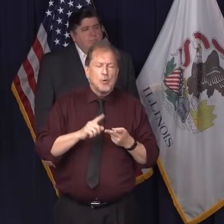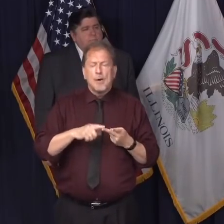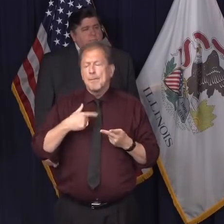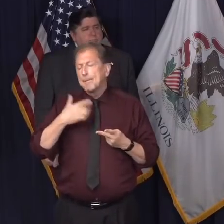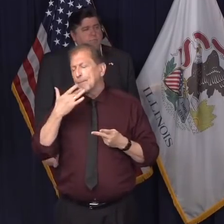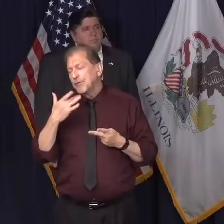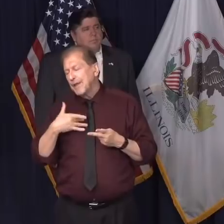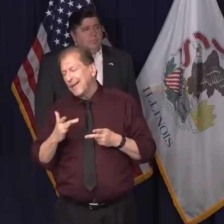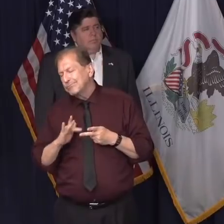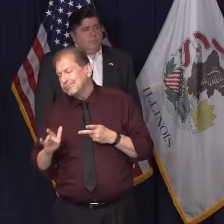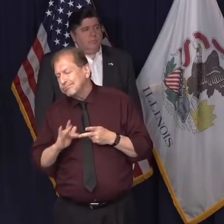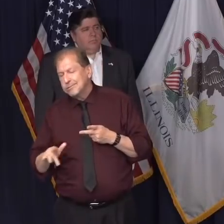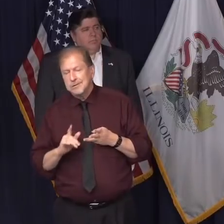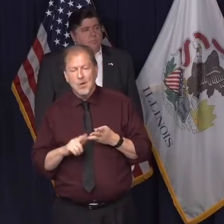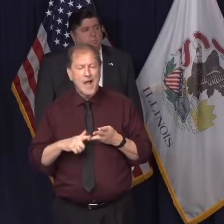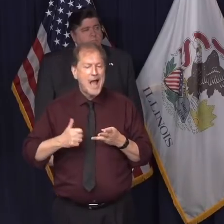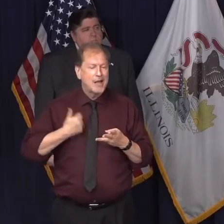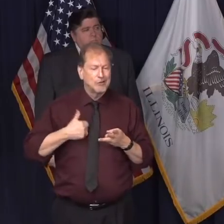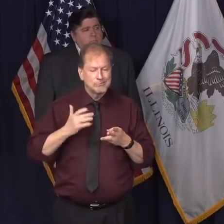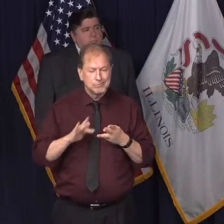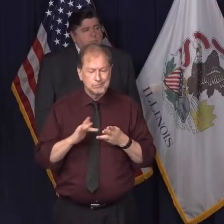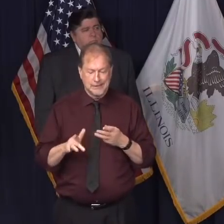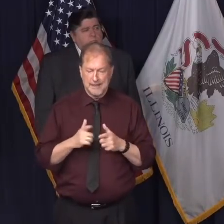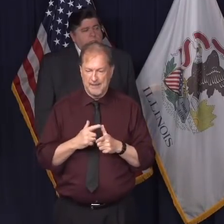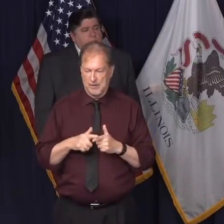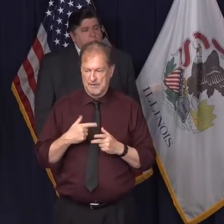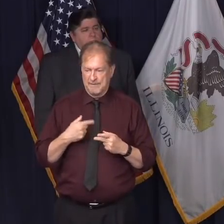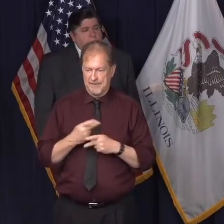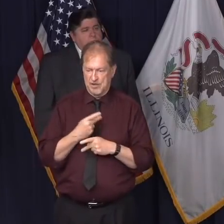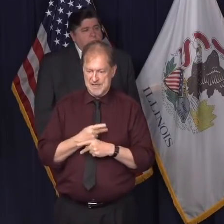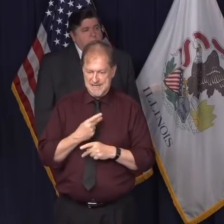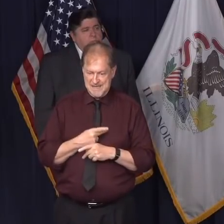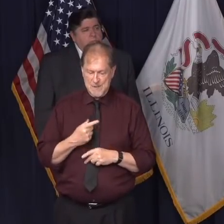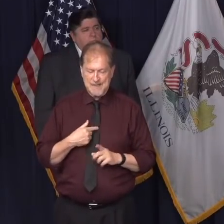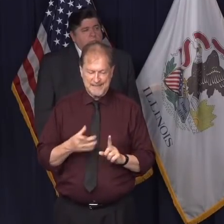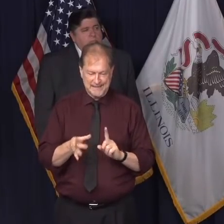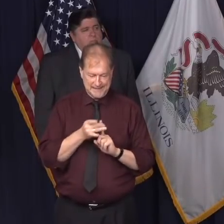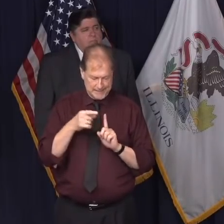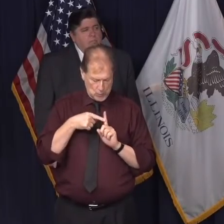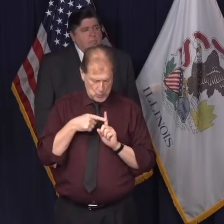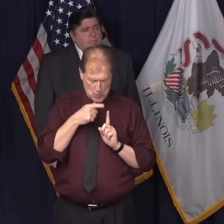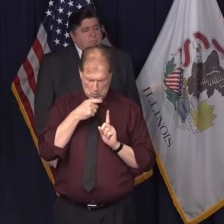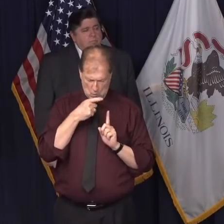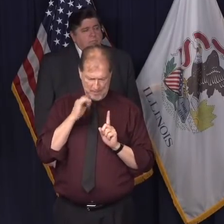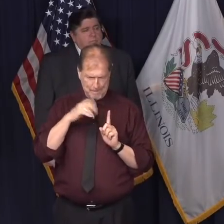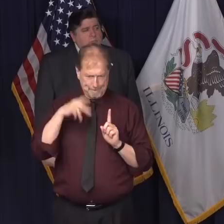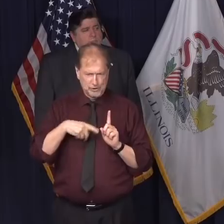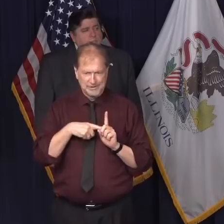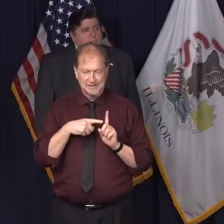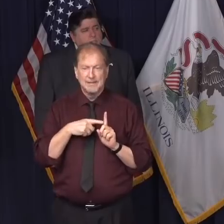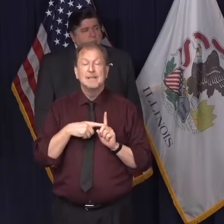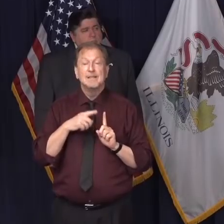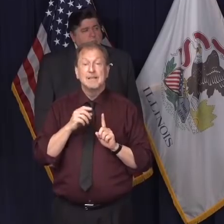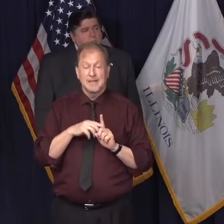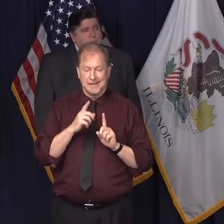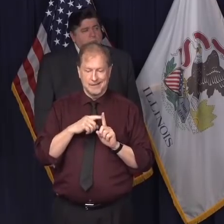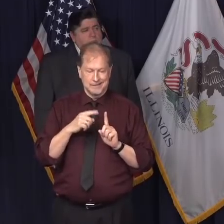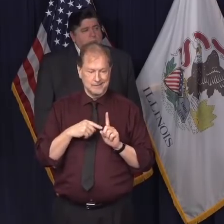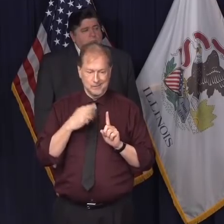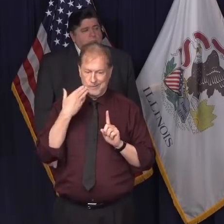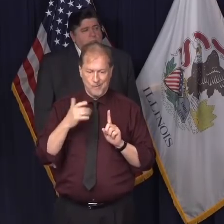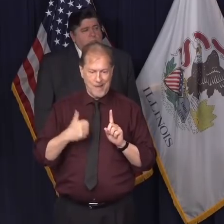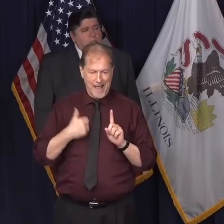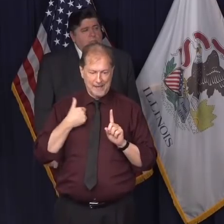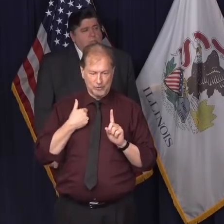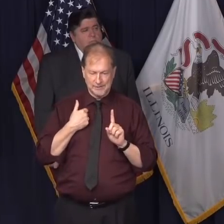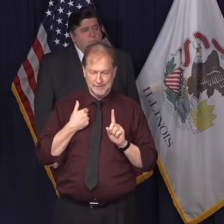the address, then when we're trying to figure out who this positive case belongs to, we put it in this bucket that has no